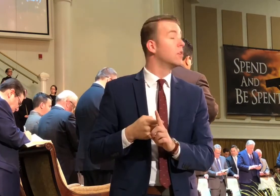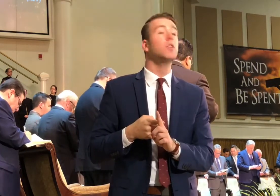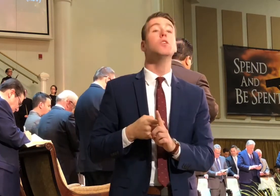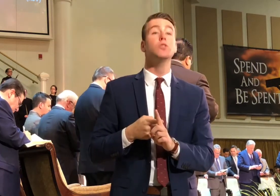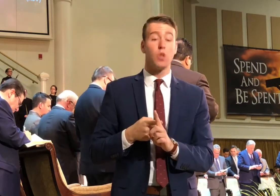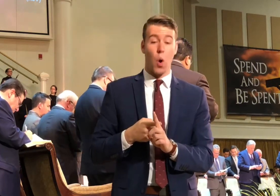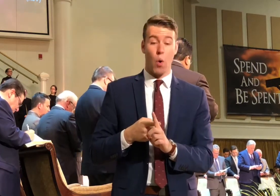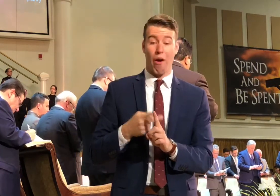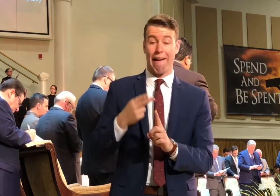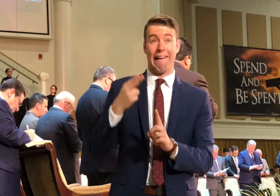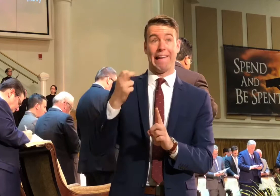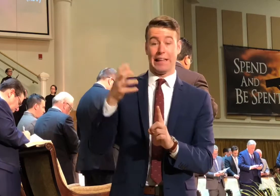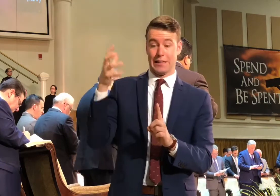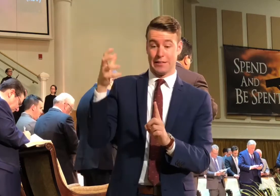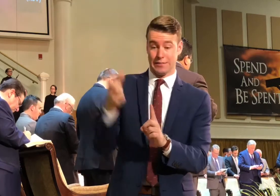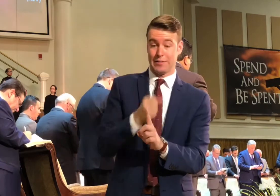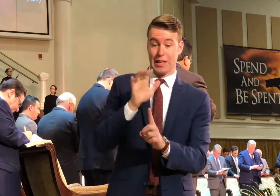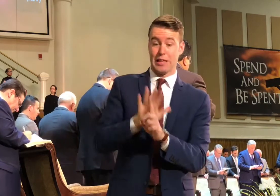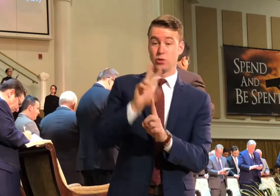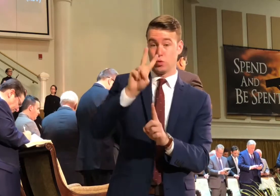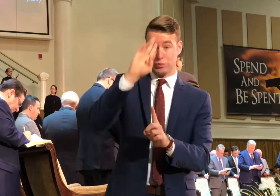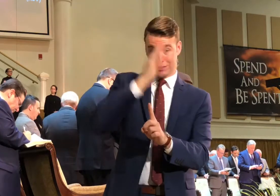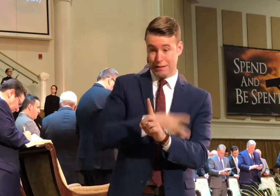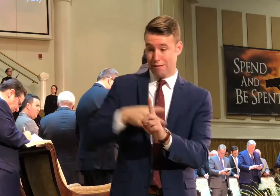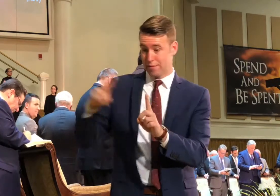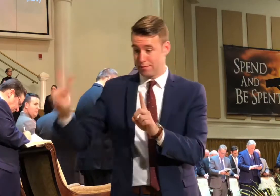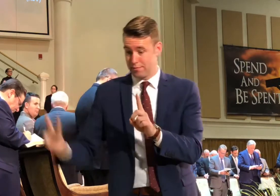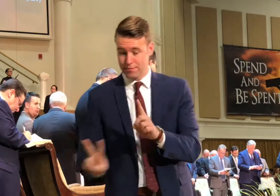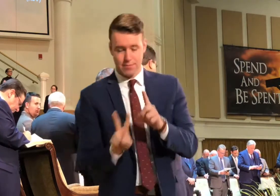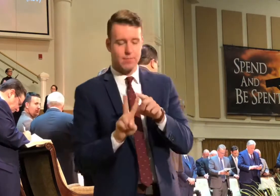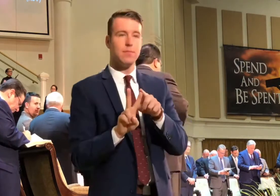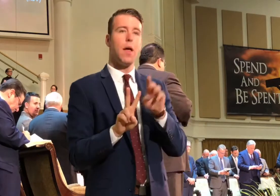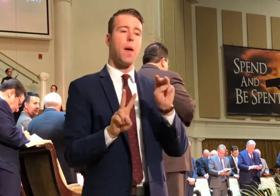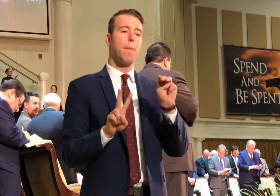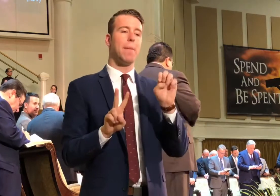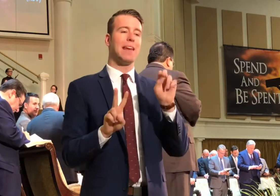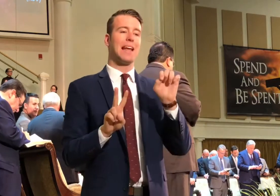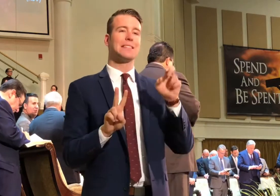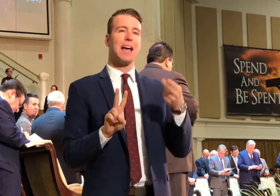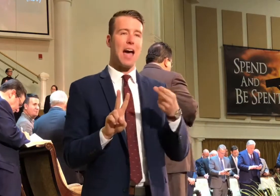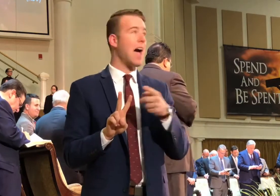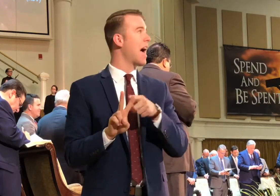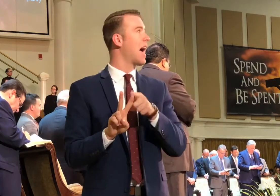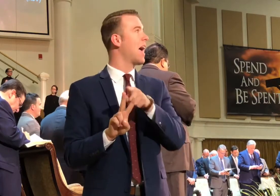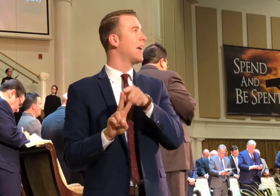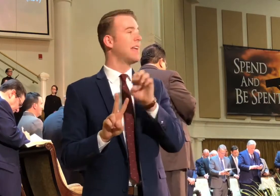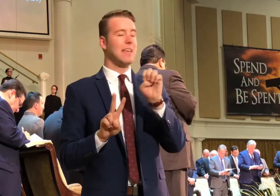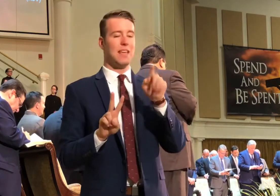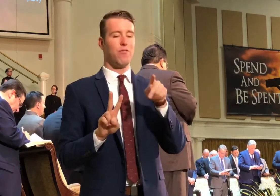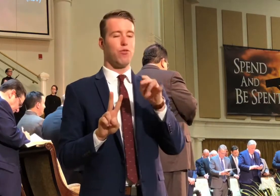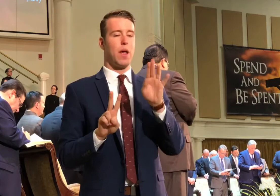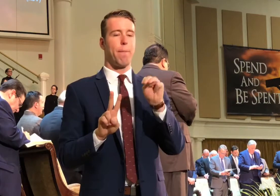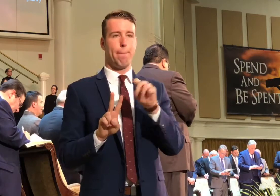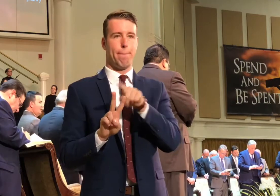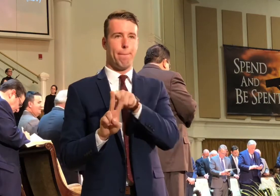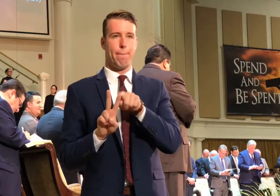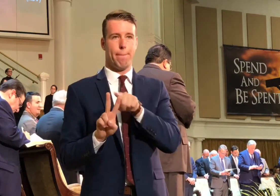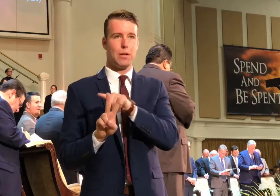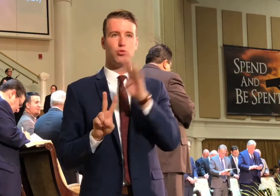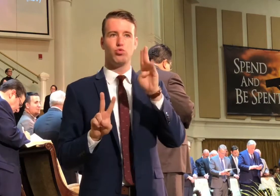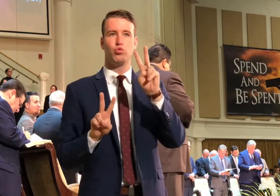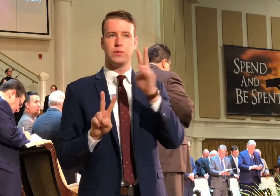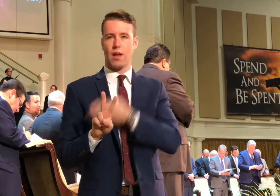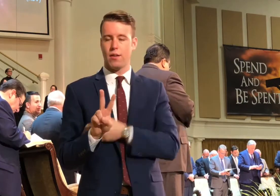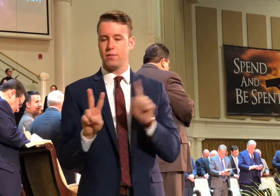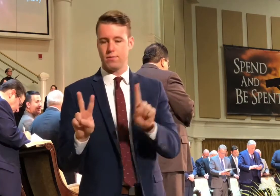And he took with him his two sons, Manasseh and Ephraim.